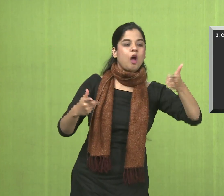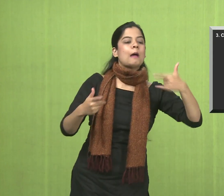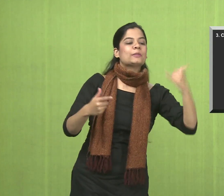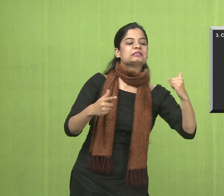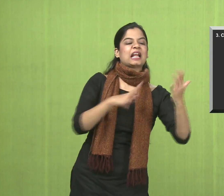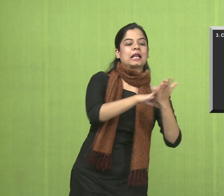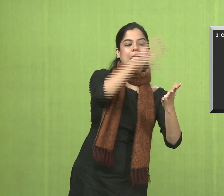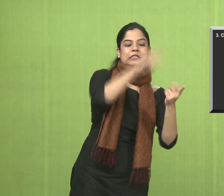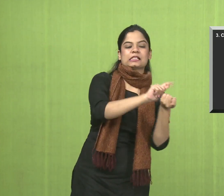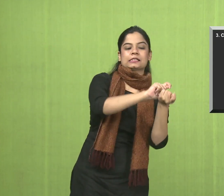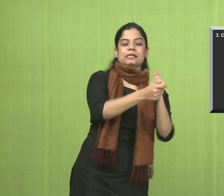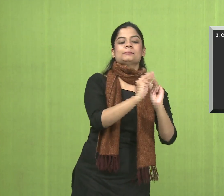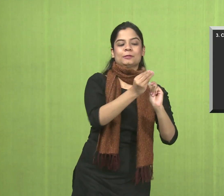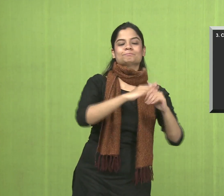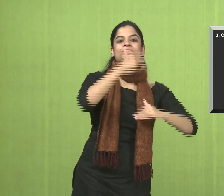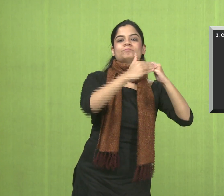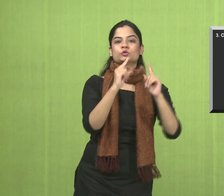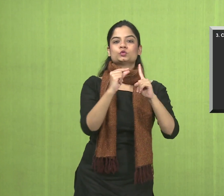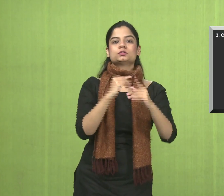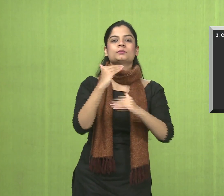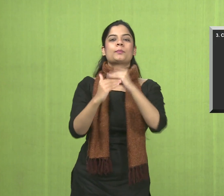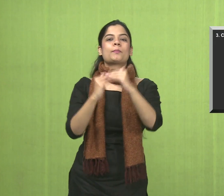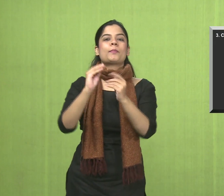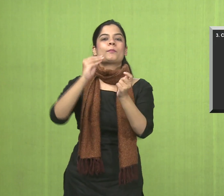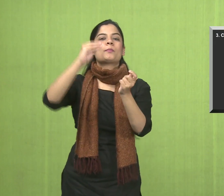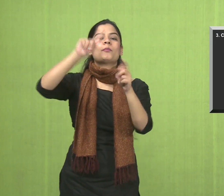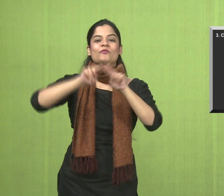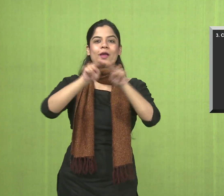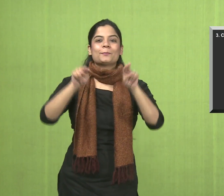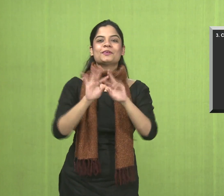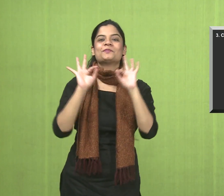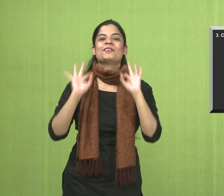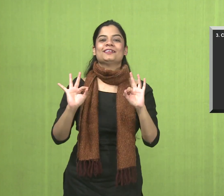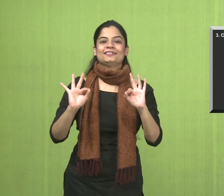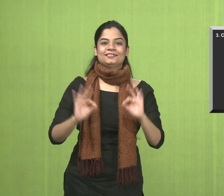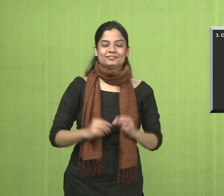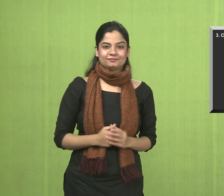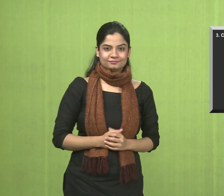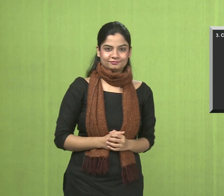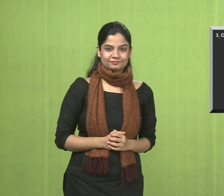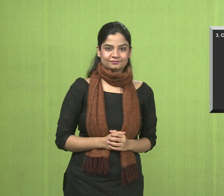may go in loss. So it's important that you always write it down, and it helps you in comparing for different months.